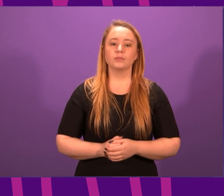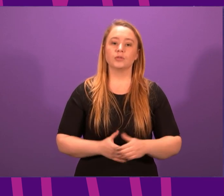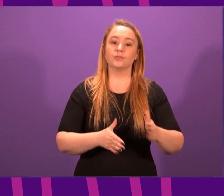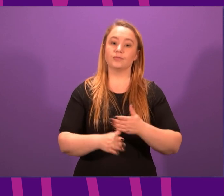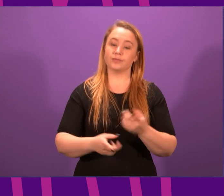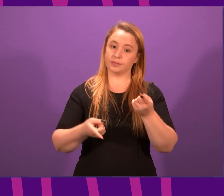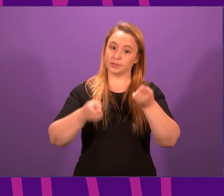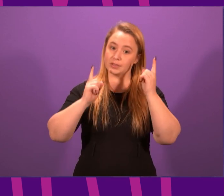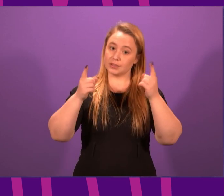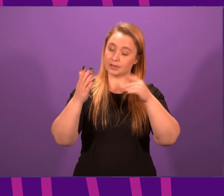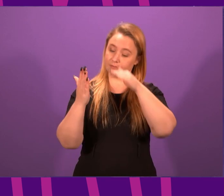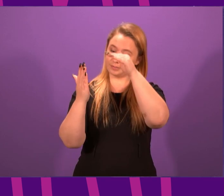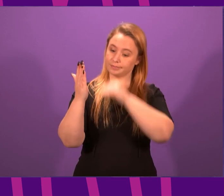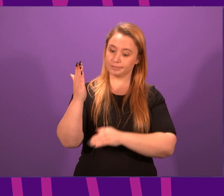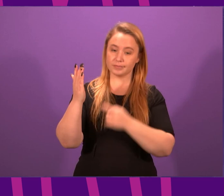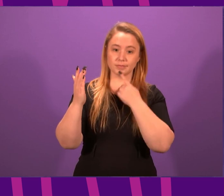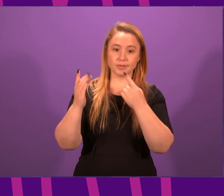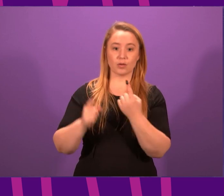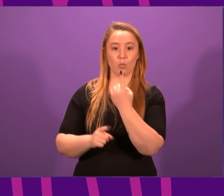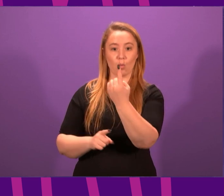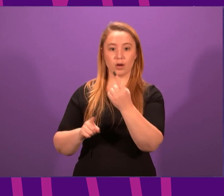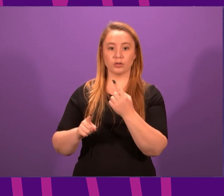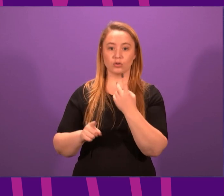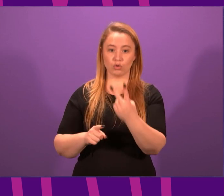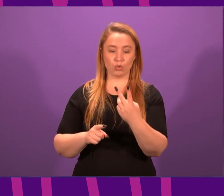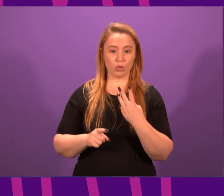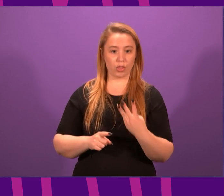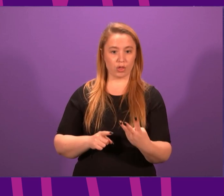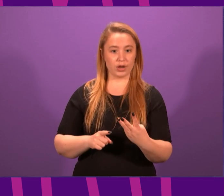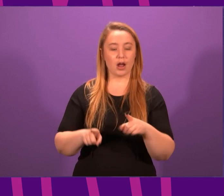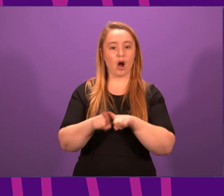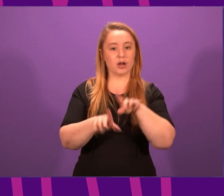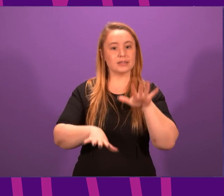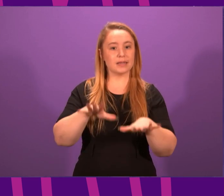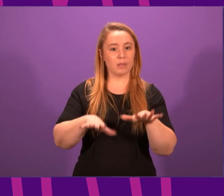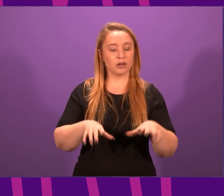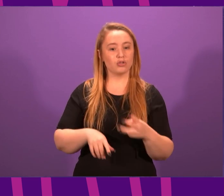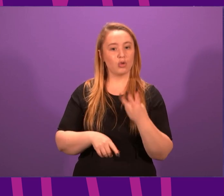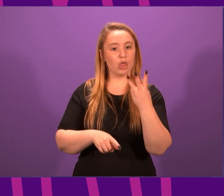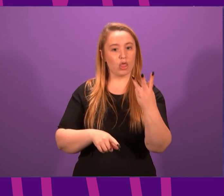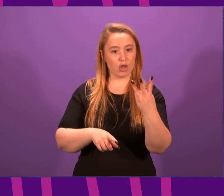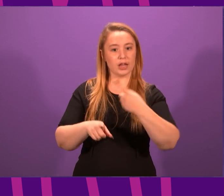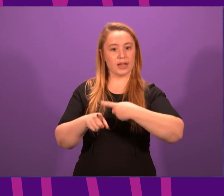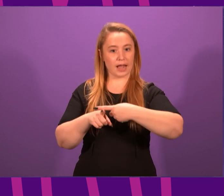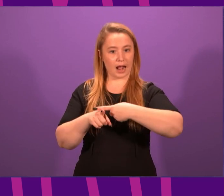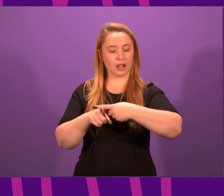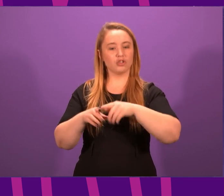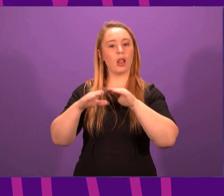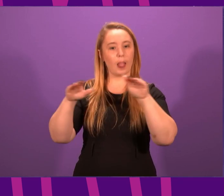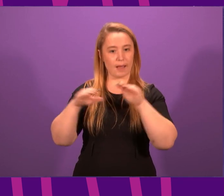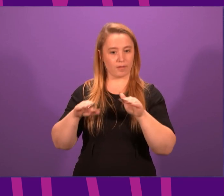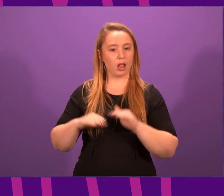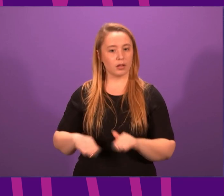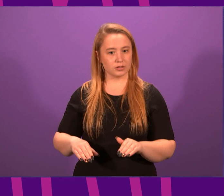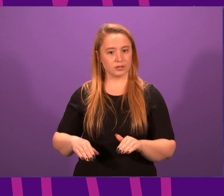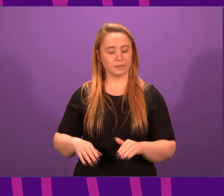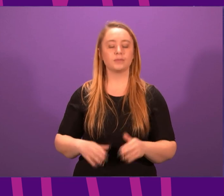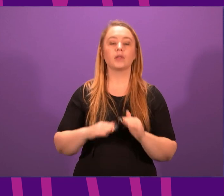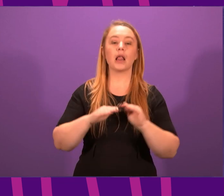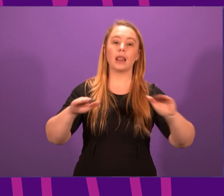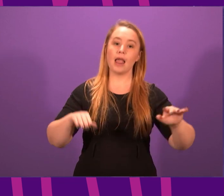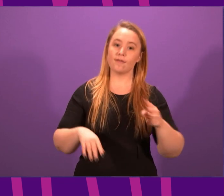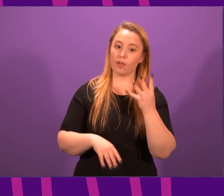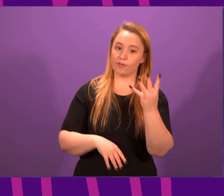out, our levels 1, 2 and 3 have been designed to be similar to the three levels in place in England. And while our level 4